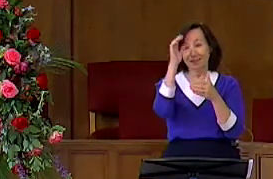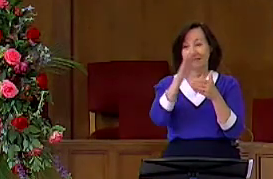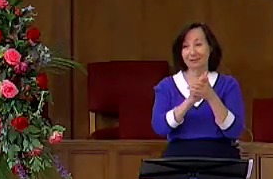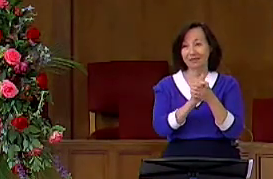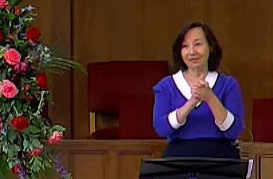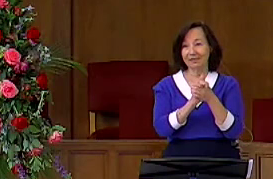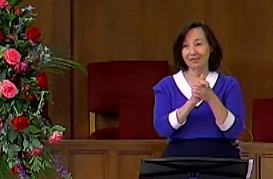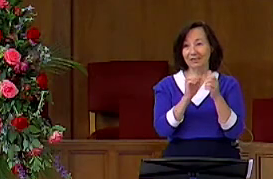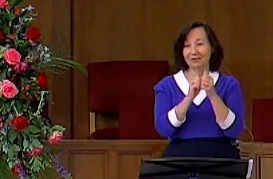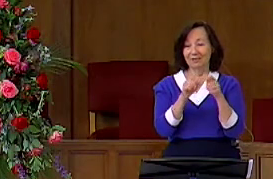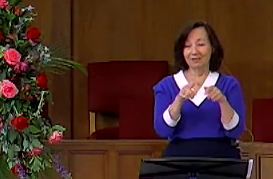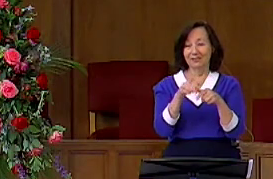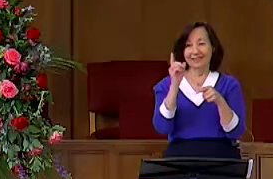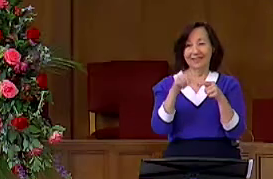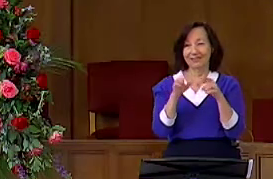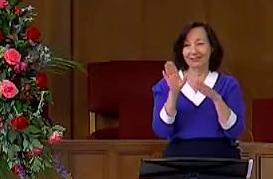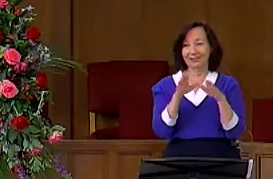done this Jerry, job. Everybody.